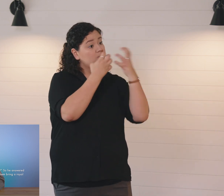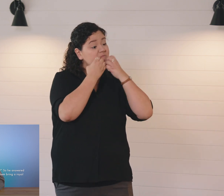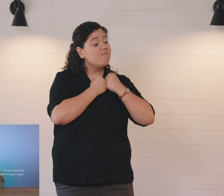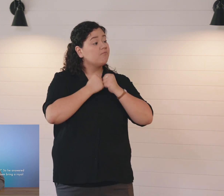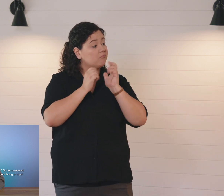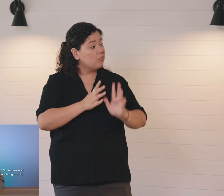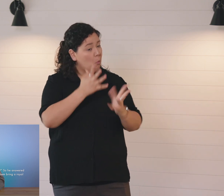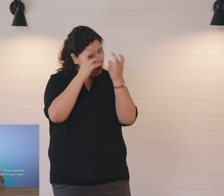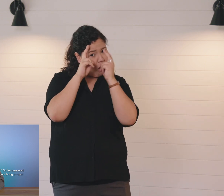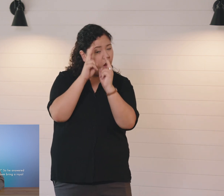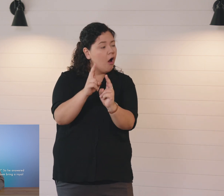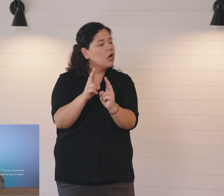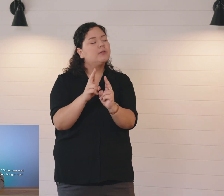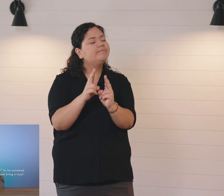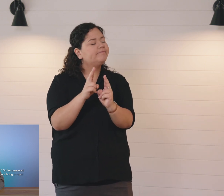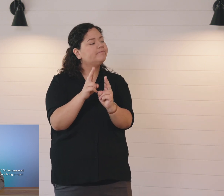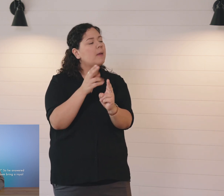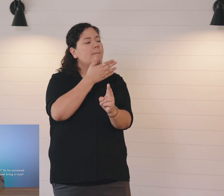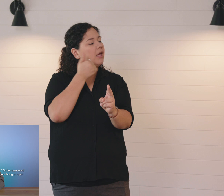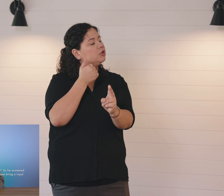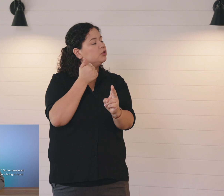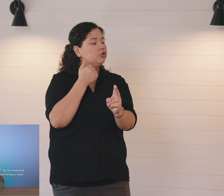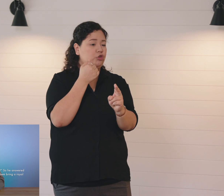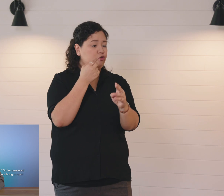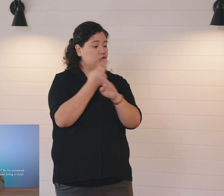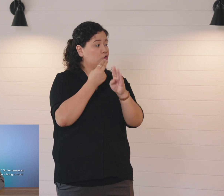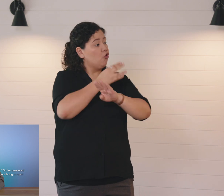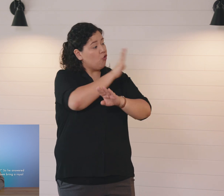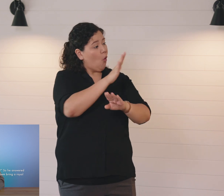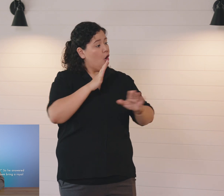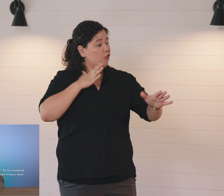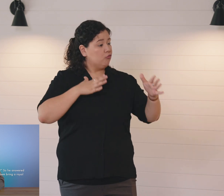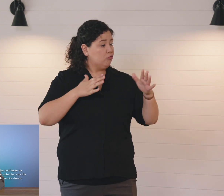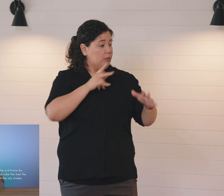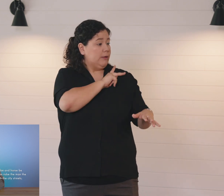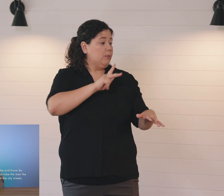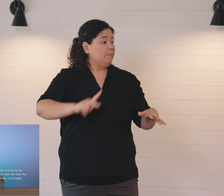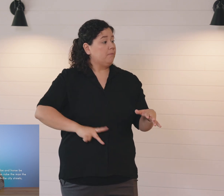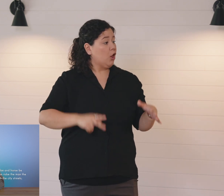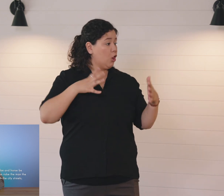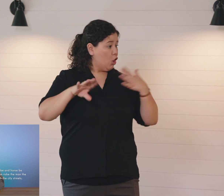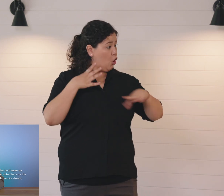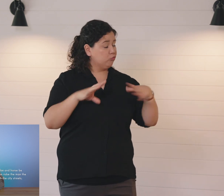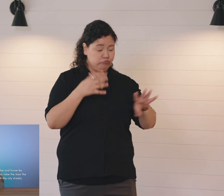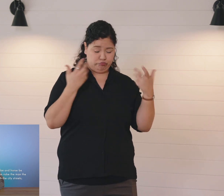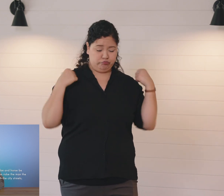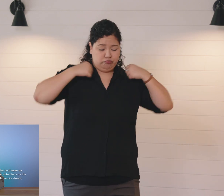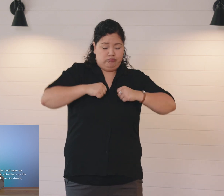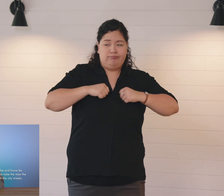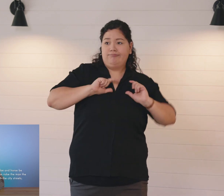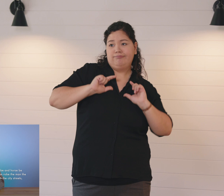honor, have him bring a royal robe the king has worn and a horse the king has ridden, one with a royal crest on its